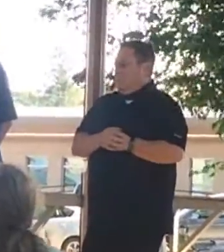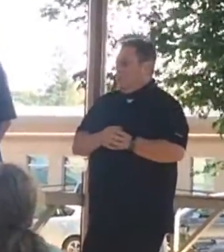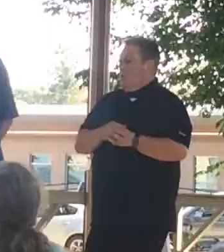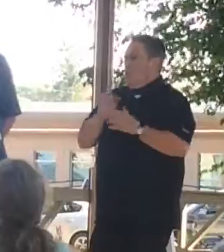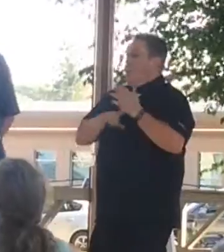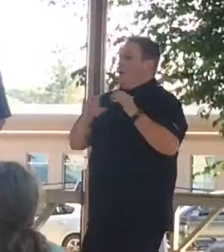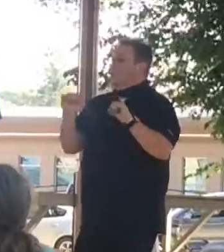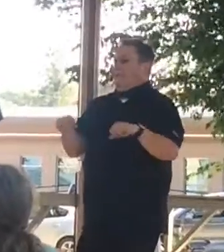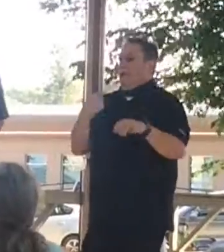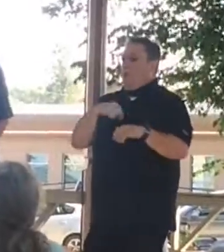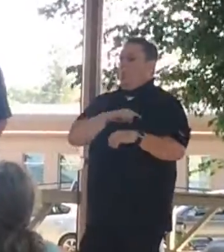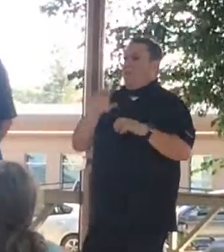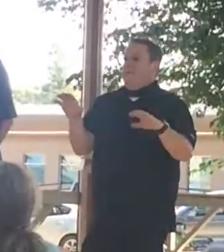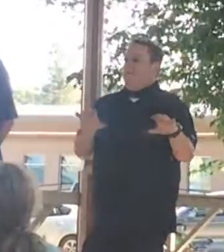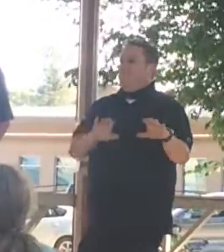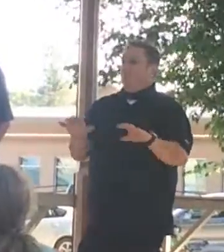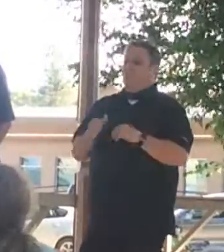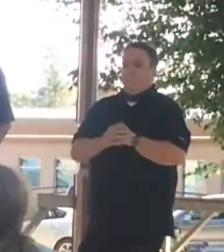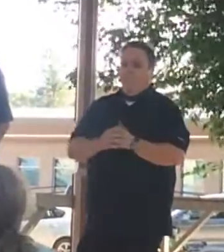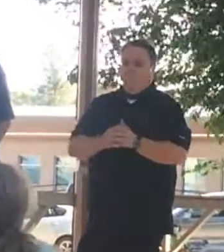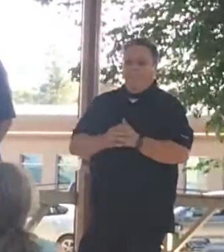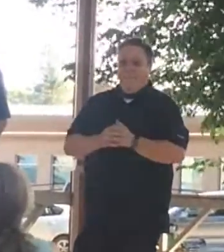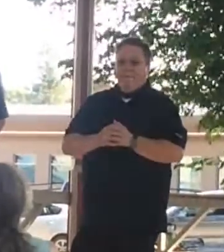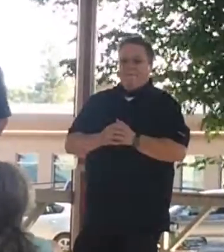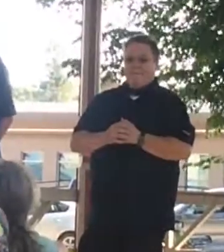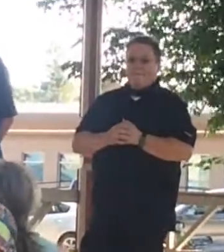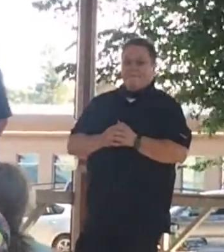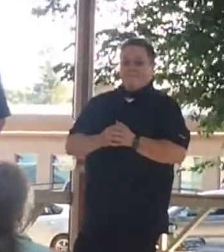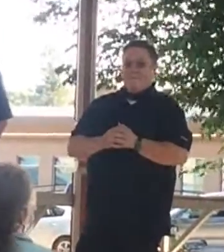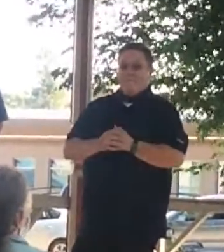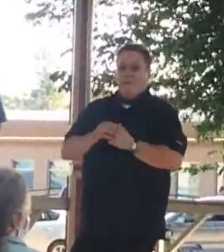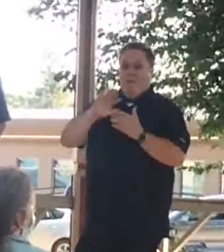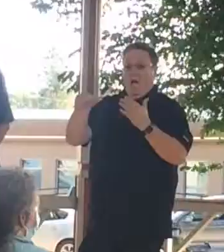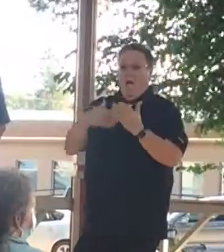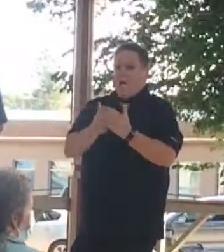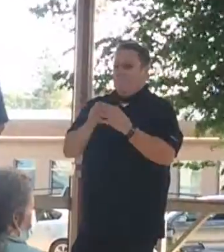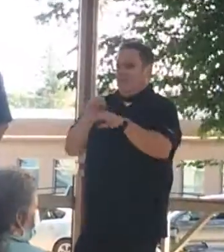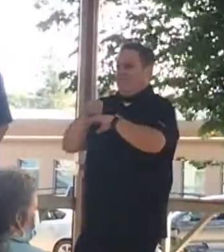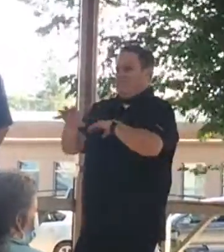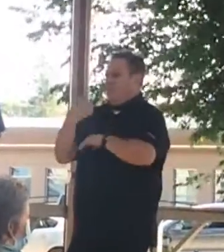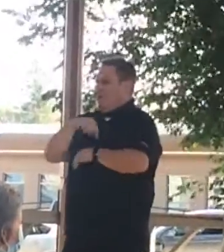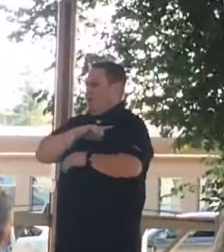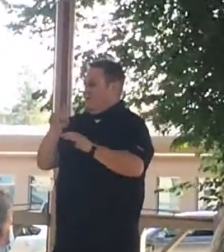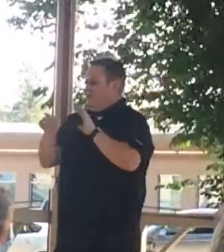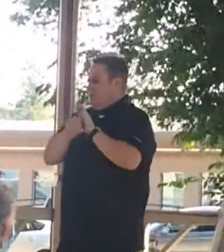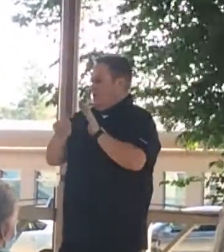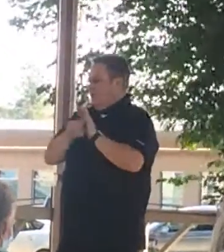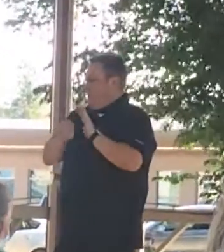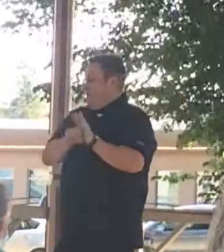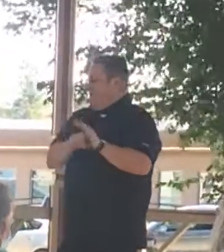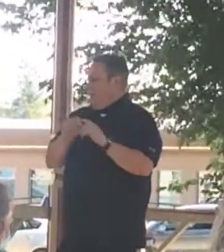What can we do about it? And all of them affect us negatively, but